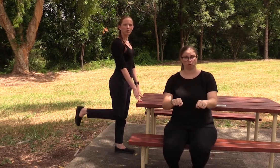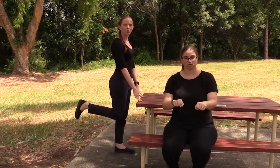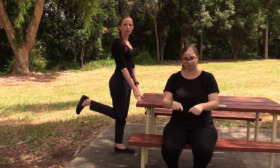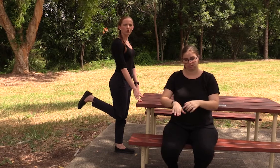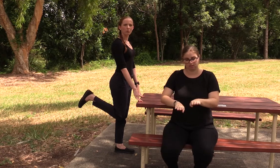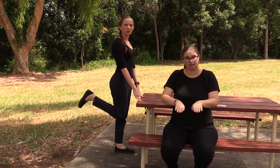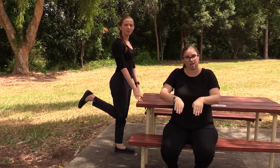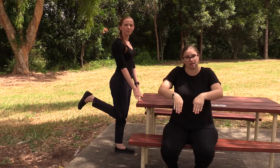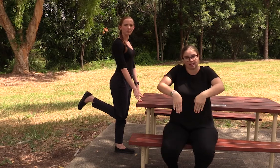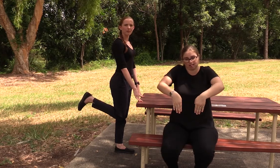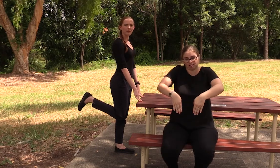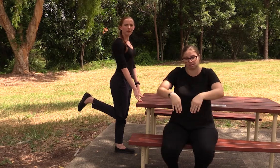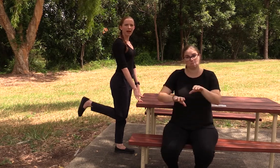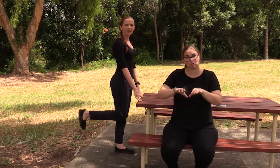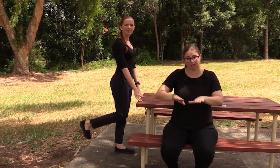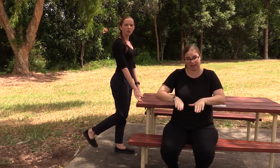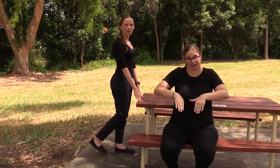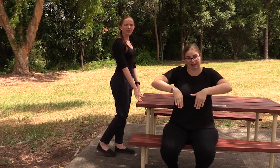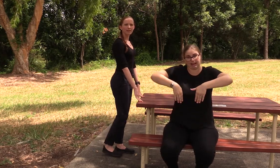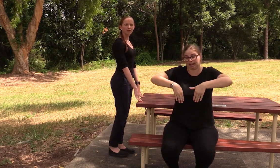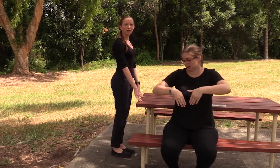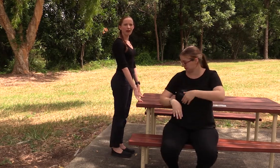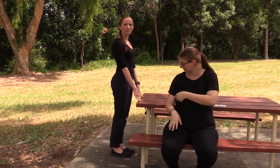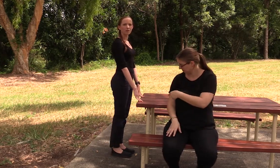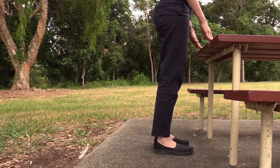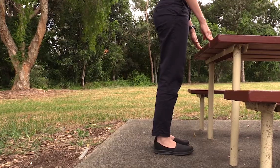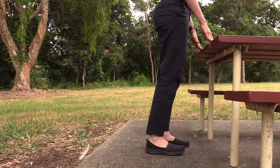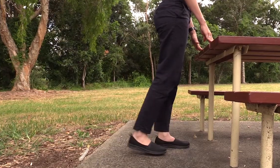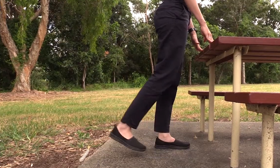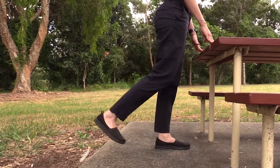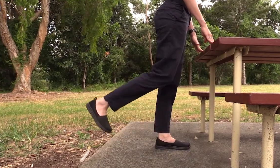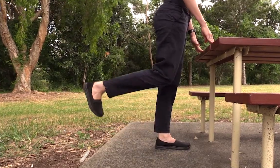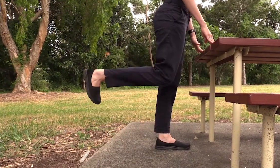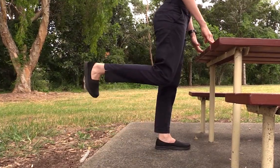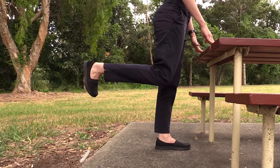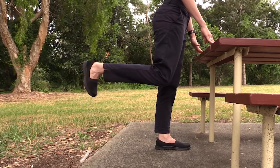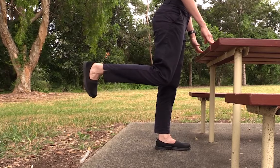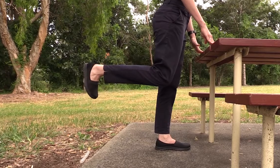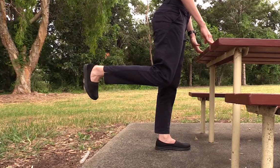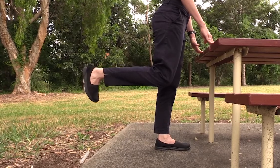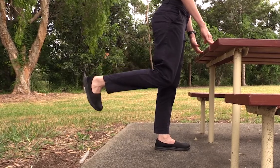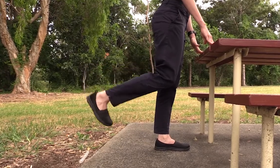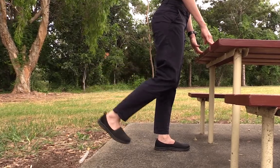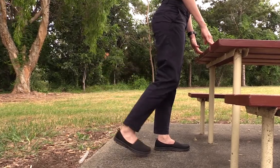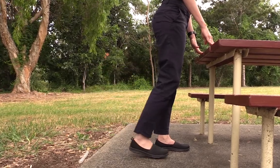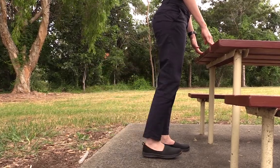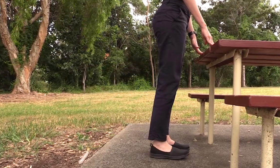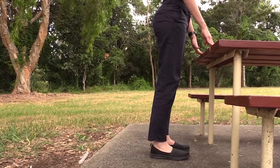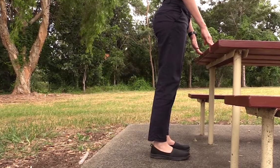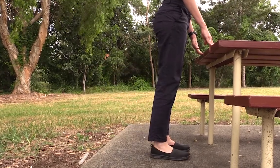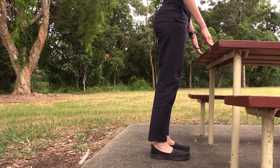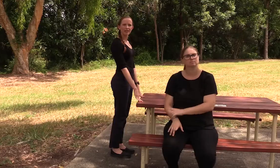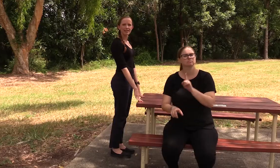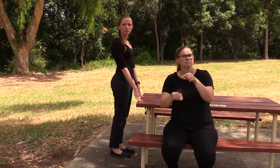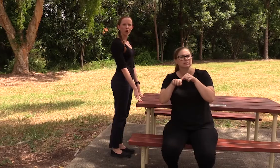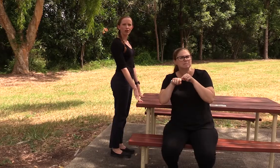up towards your bottom and squeeze through your hamstrings. Like that. Now, depending on